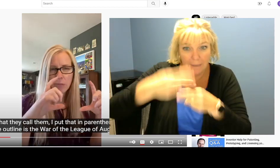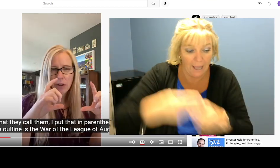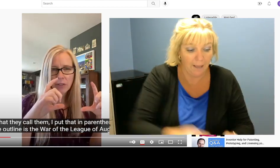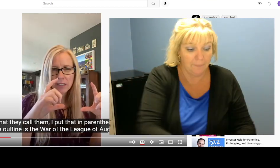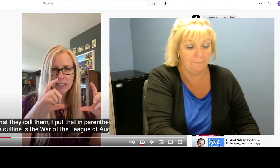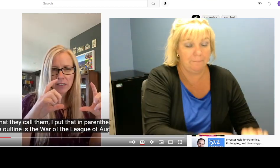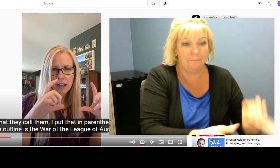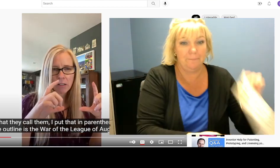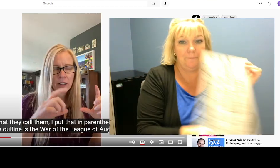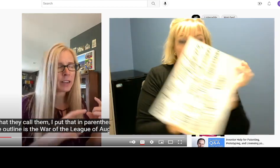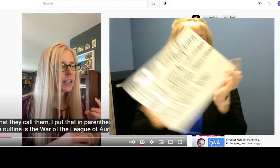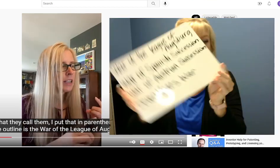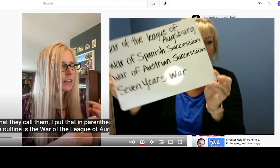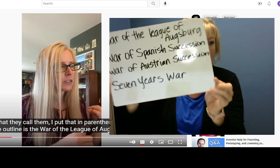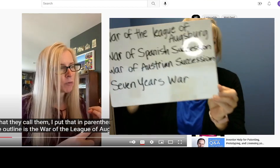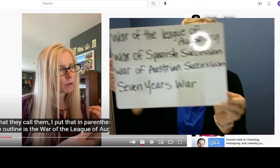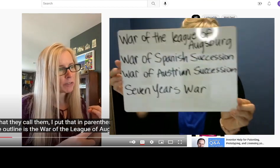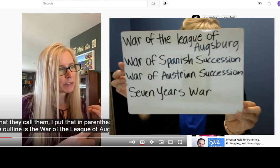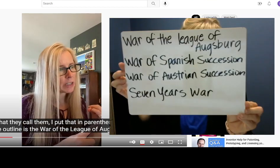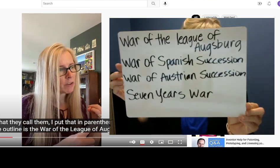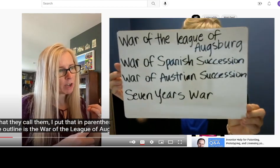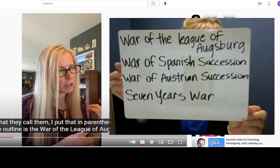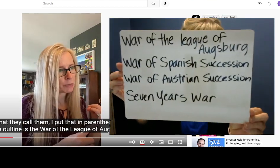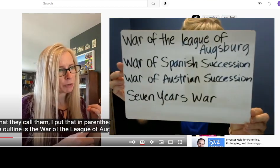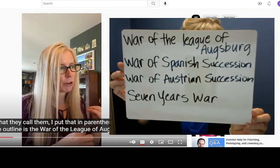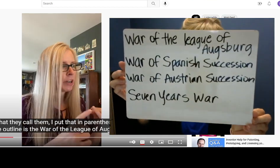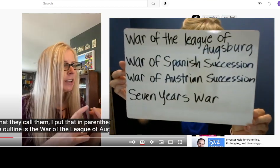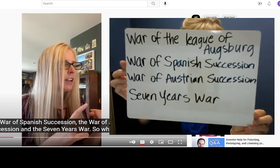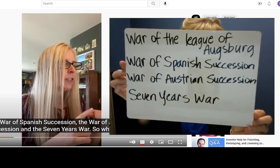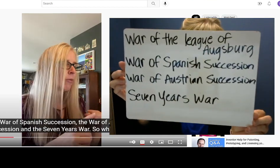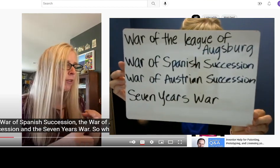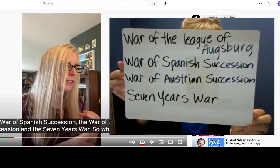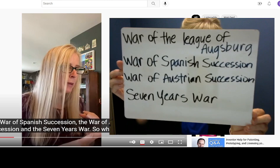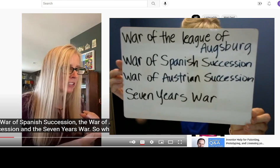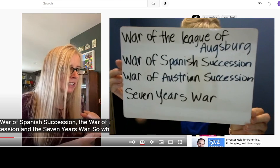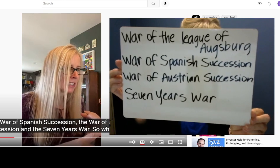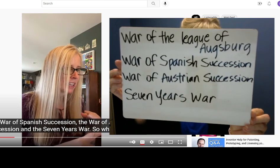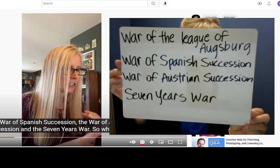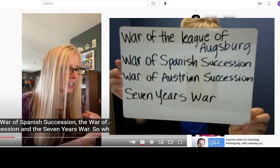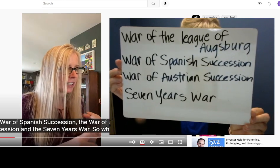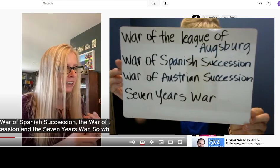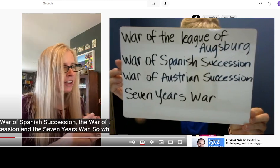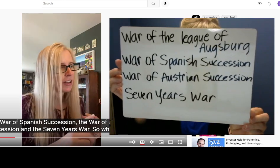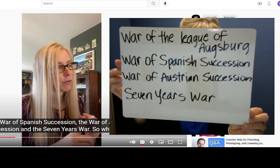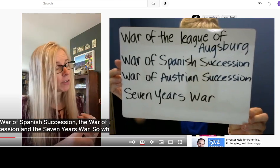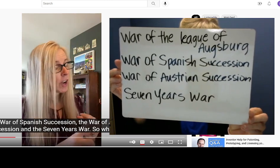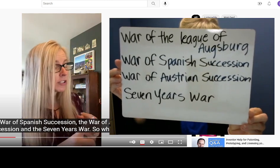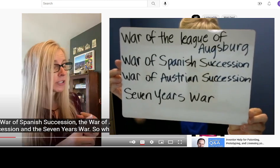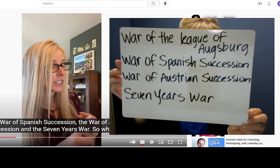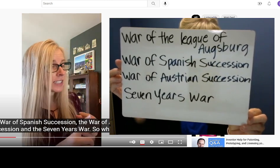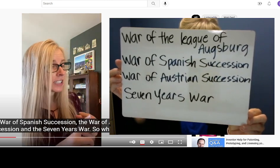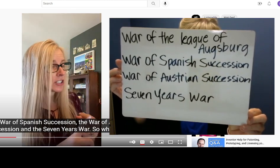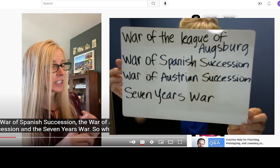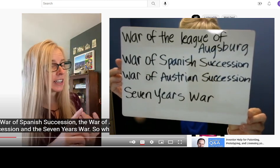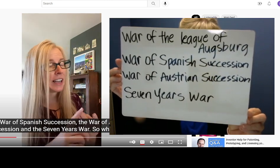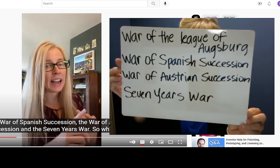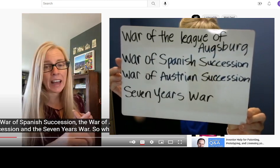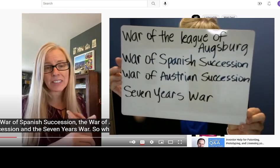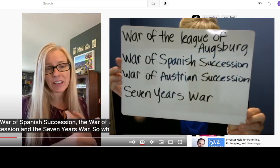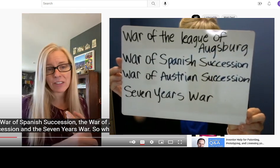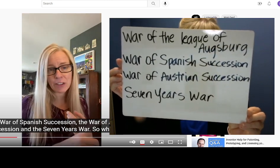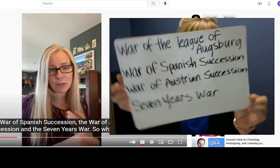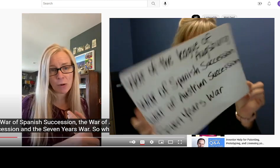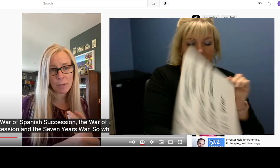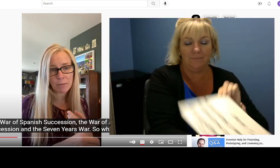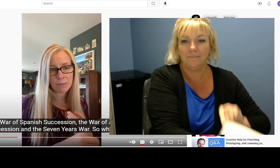put that in parentheses on the outline, is the War of the League of Augsburg, the War of Spanish Succession, the War of Austrian Succession, and